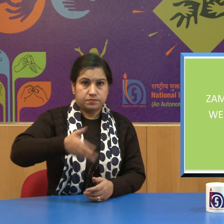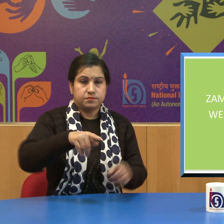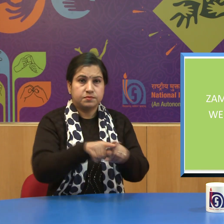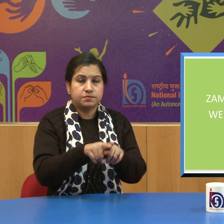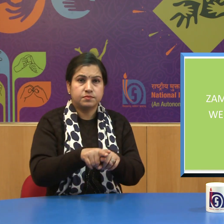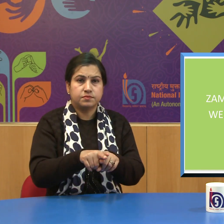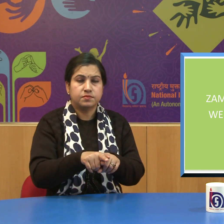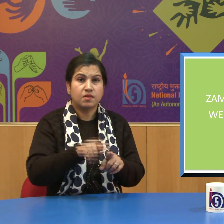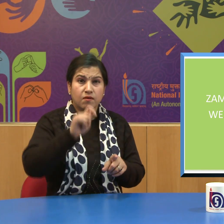the foreigners,